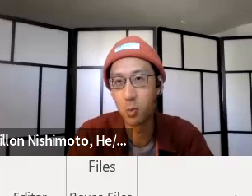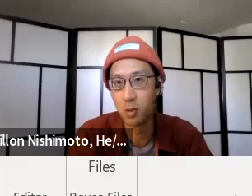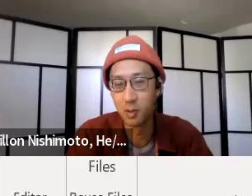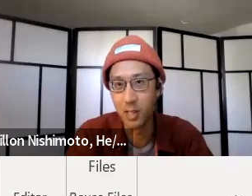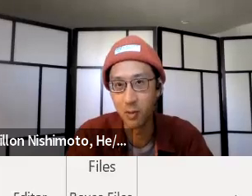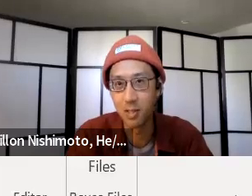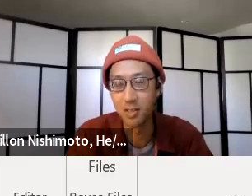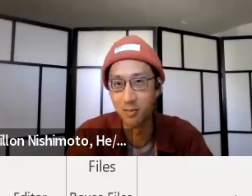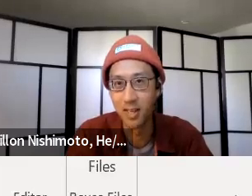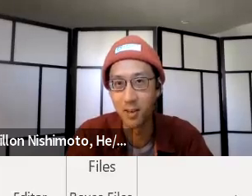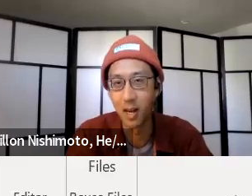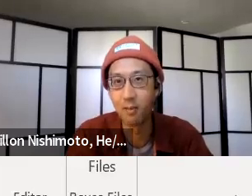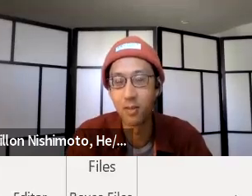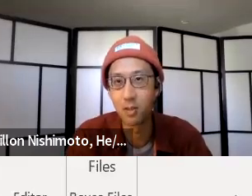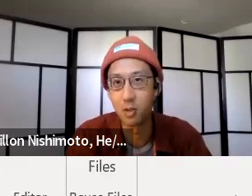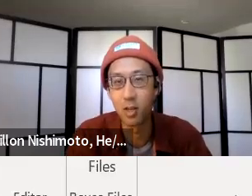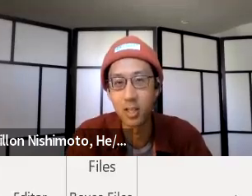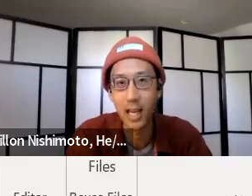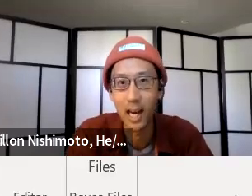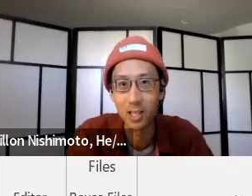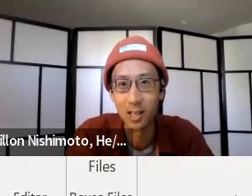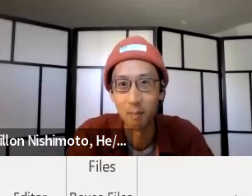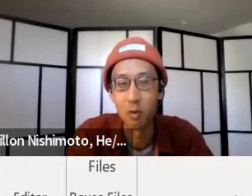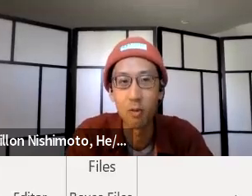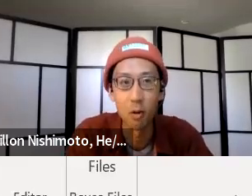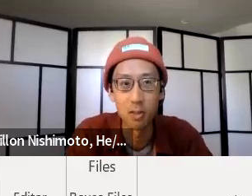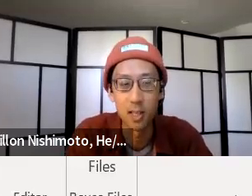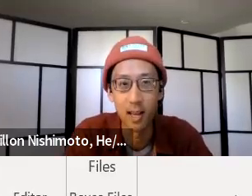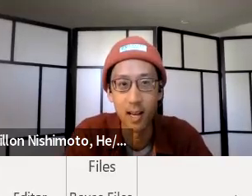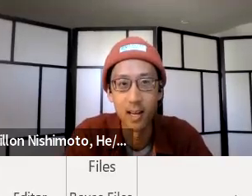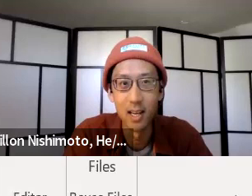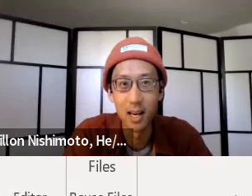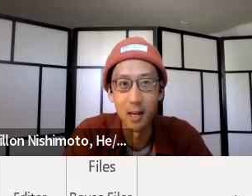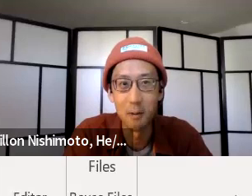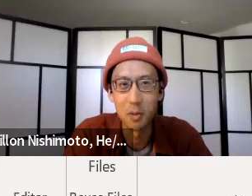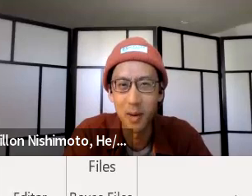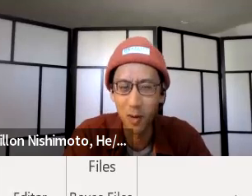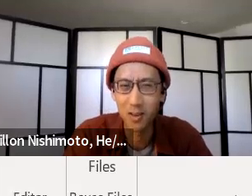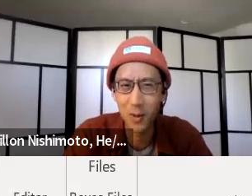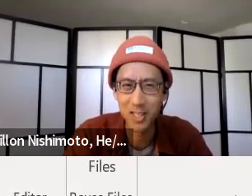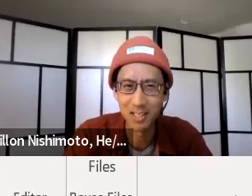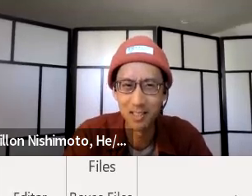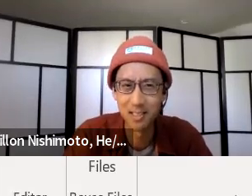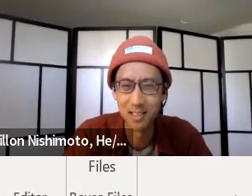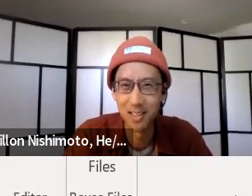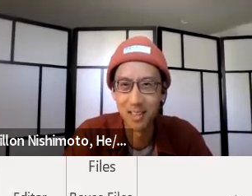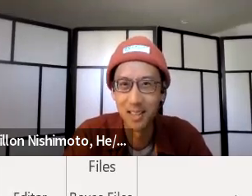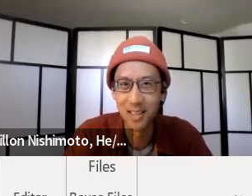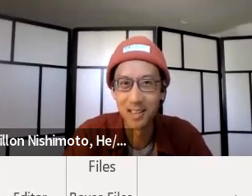what tools and resources and funding do we have to try to take action and move closer to that. So my question